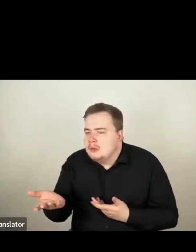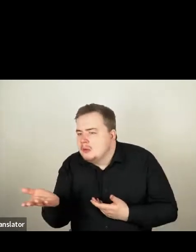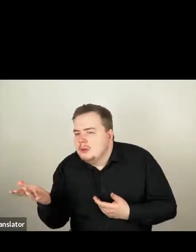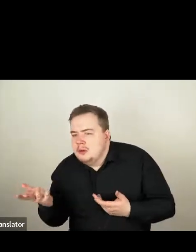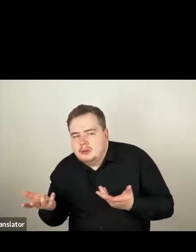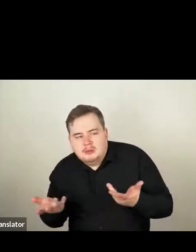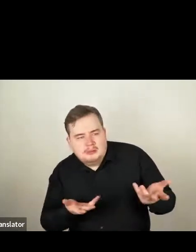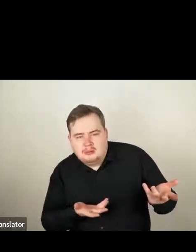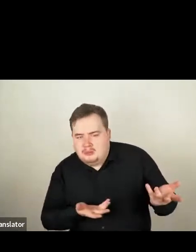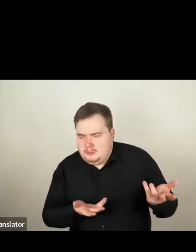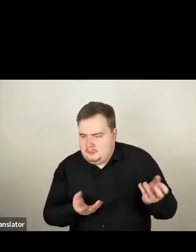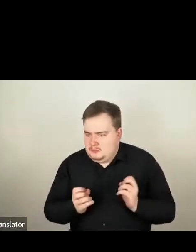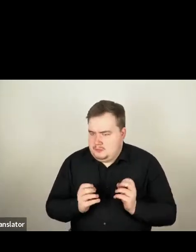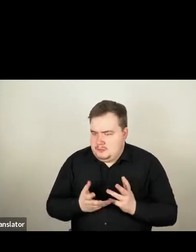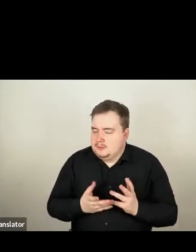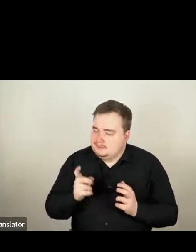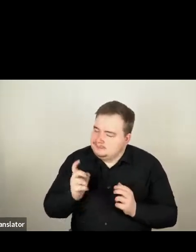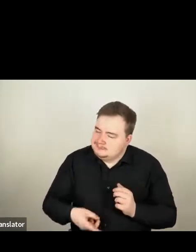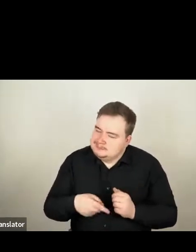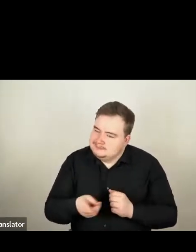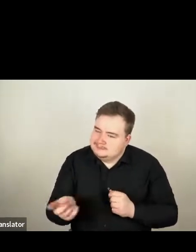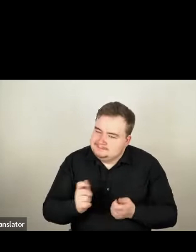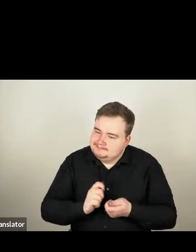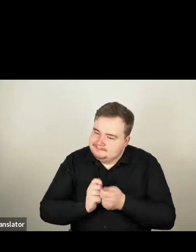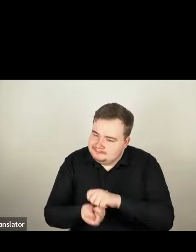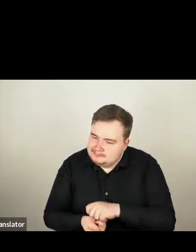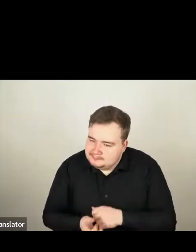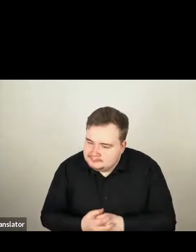changes happening. It does take time, but